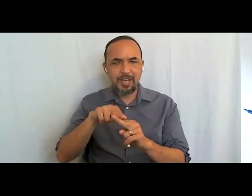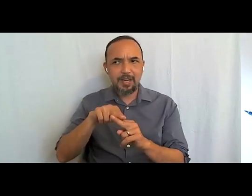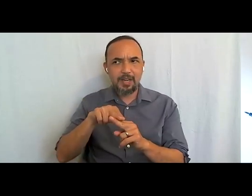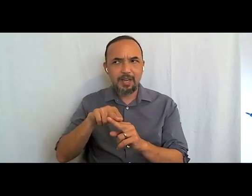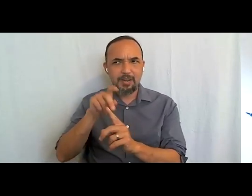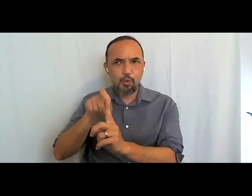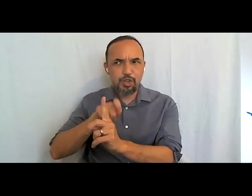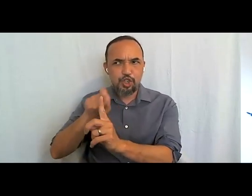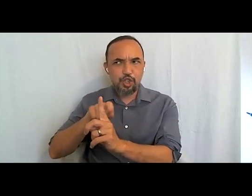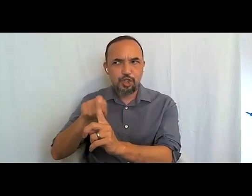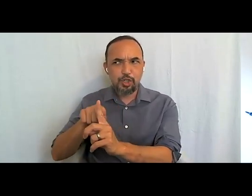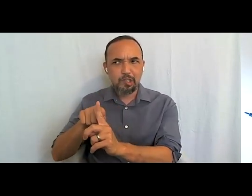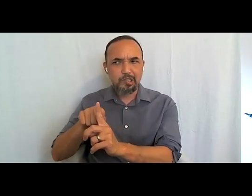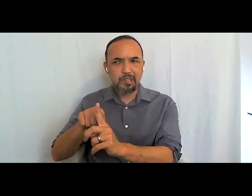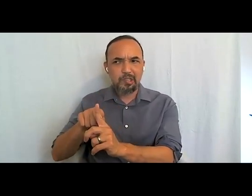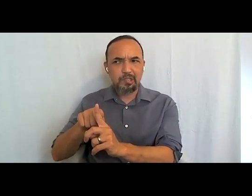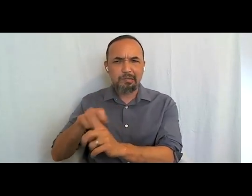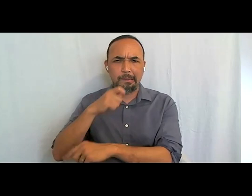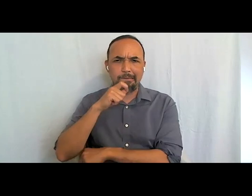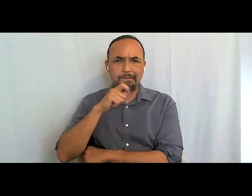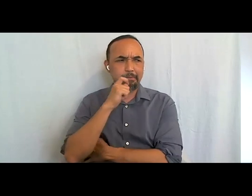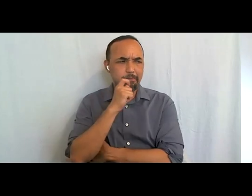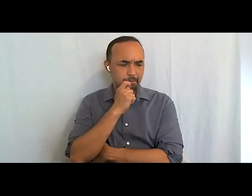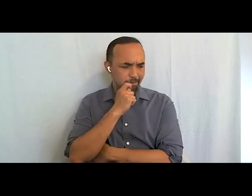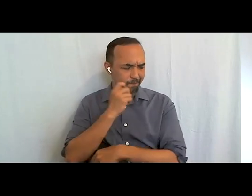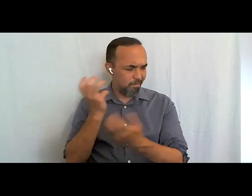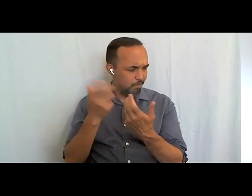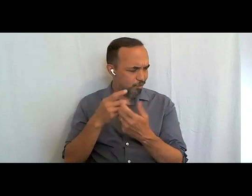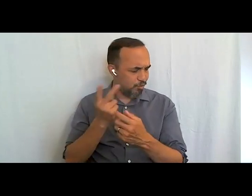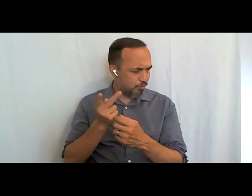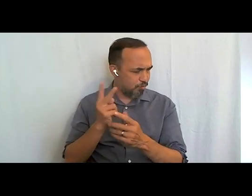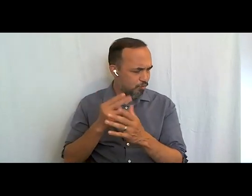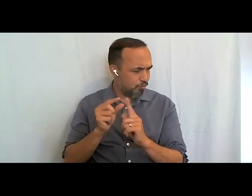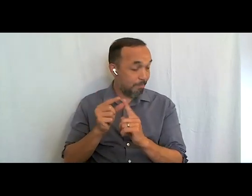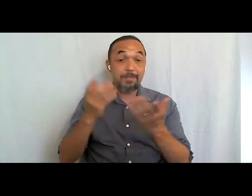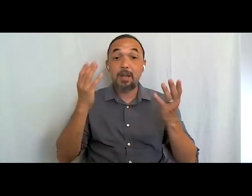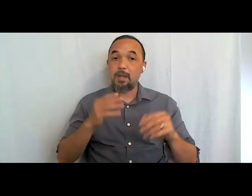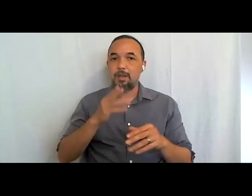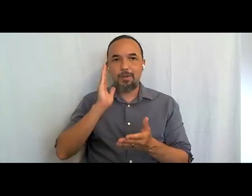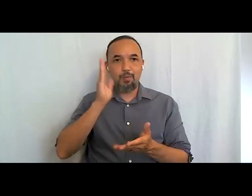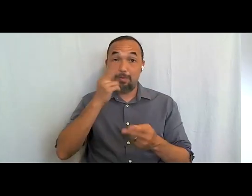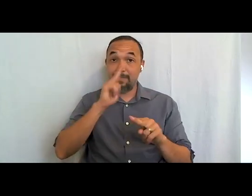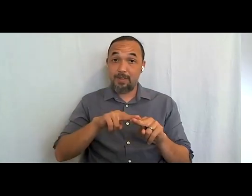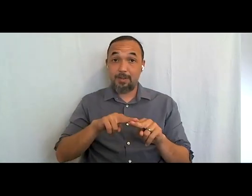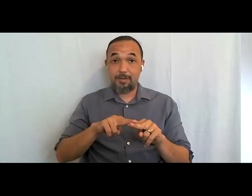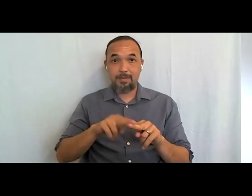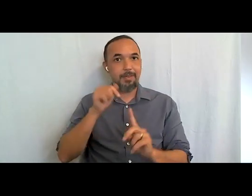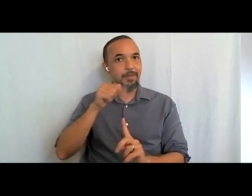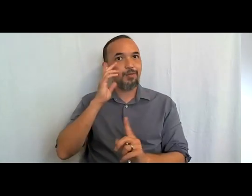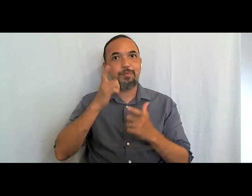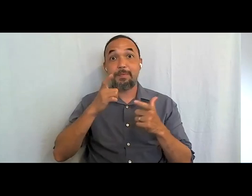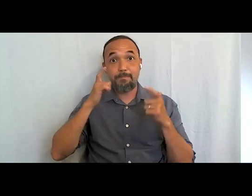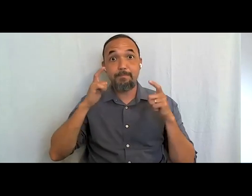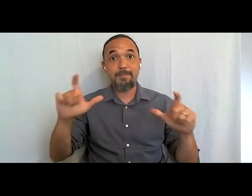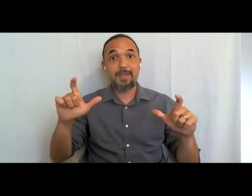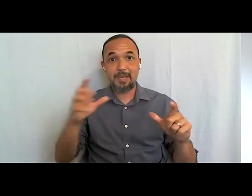fun torture. I don't know what that would be. But we have some fun in store. This is going to be one of the biggest yet. And we are so excited